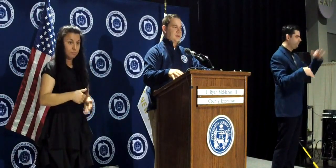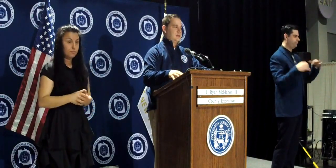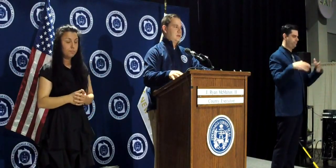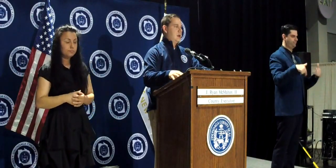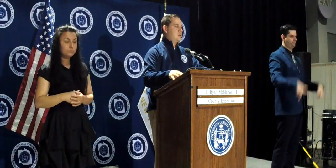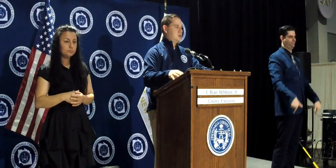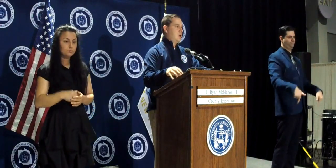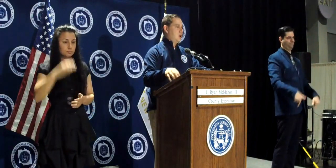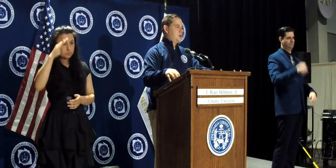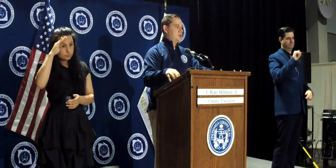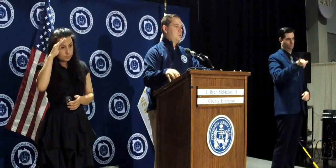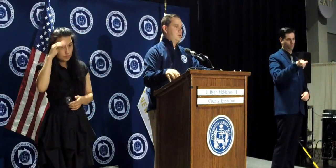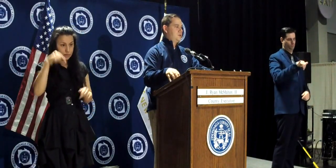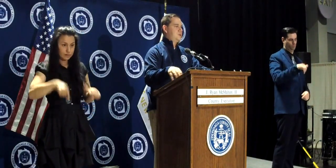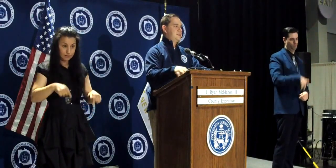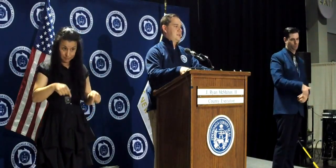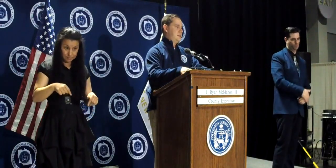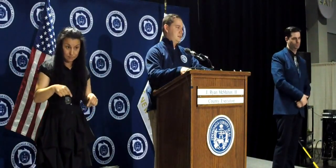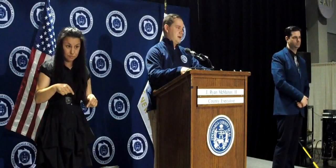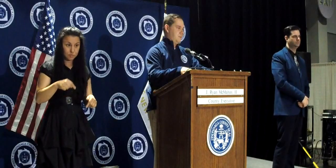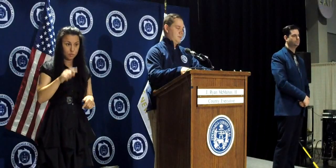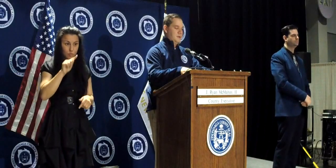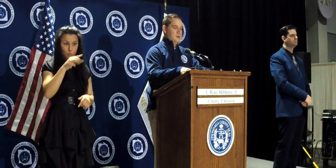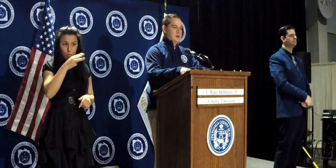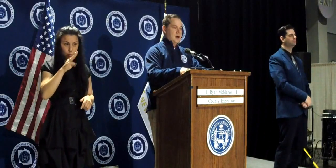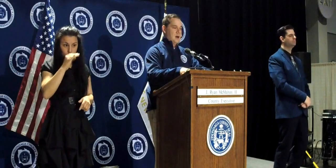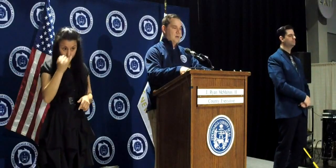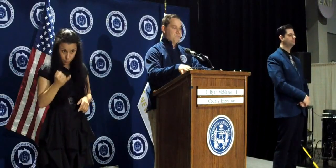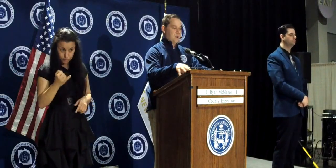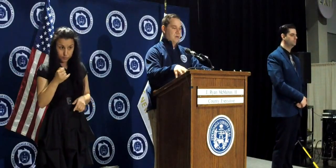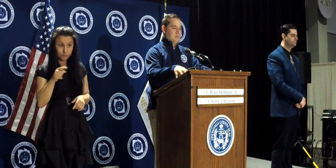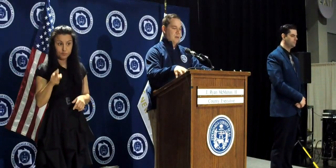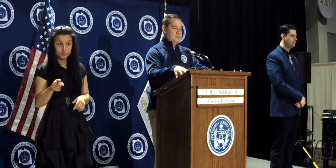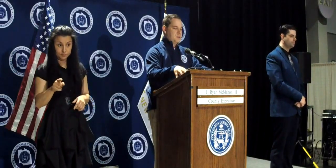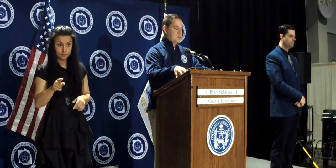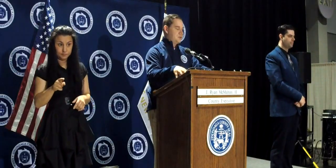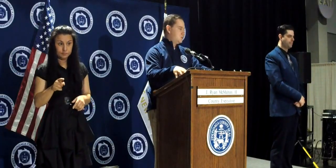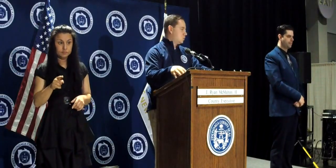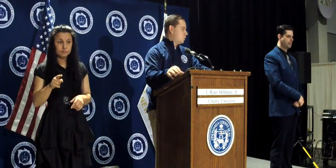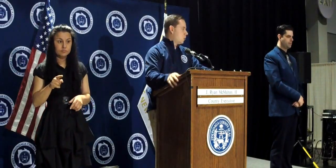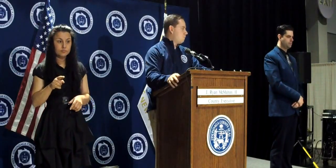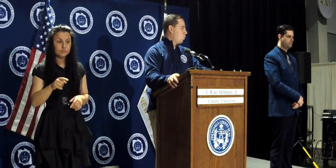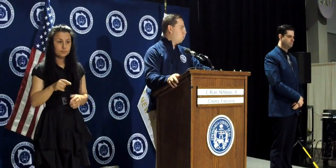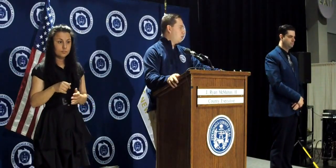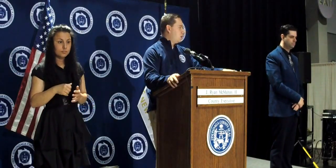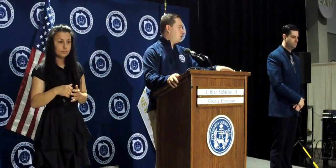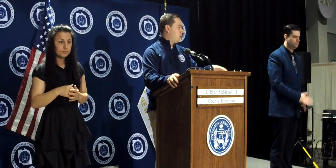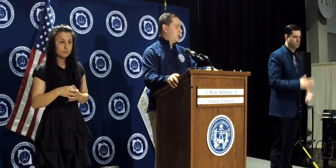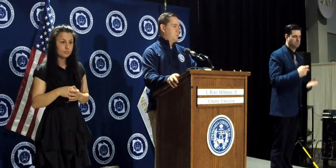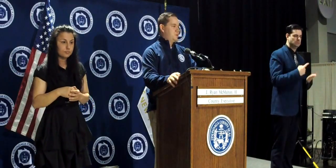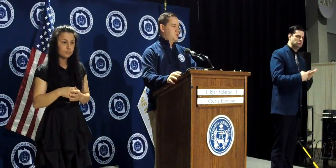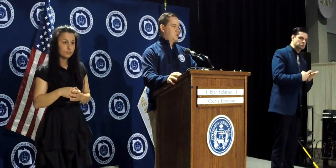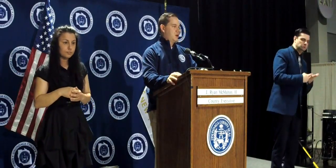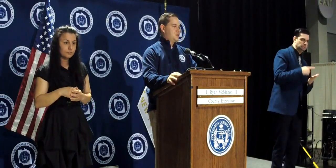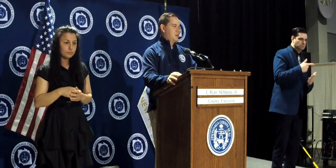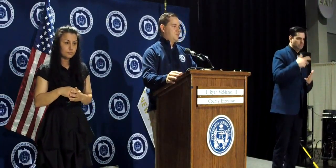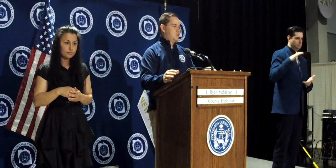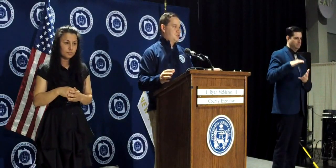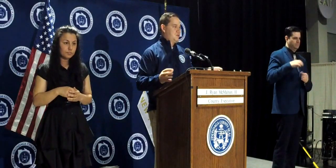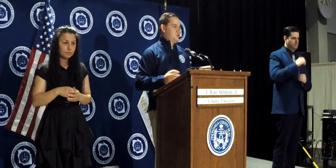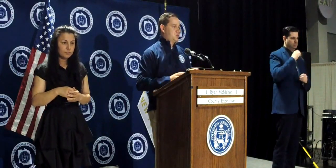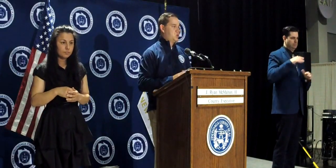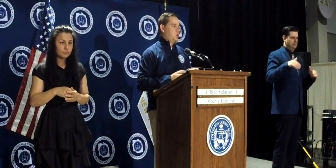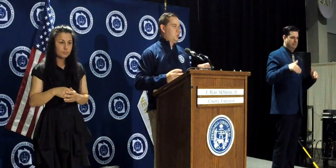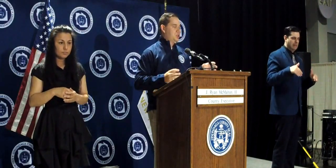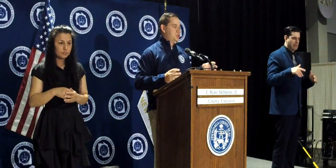going to send the National Guard into communities to seize them. But my position is we have already positioned ourselves